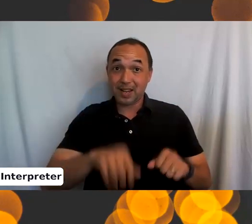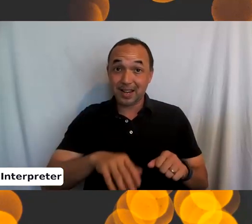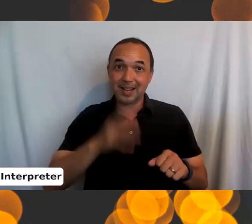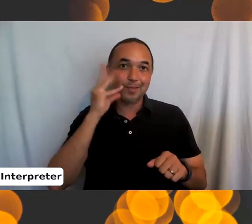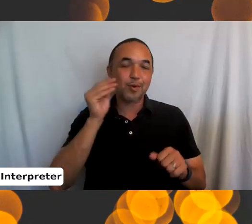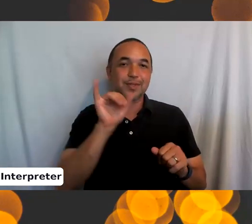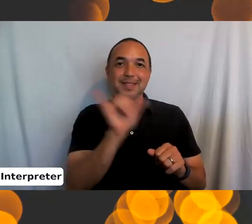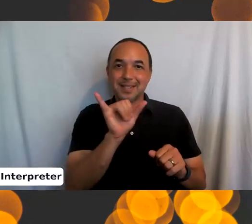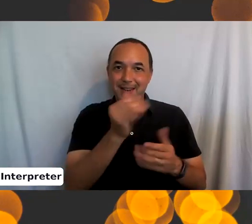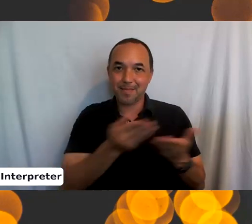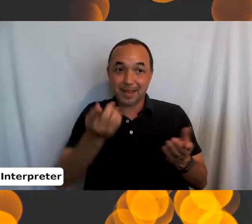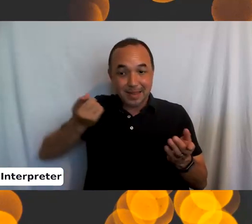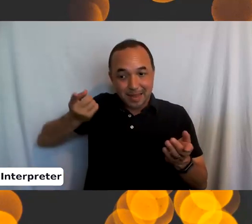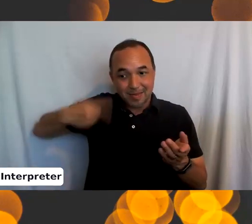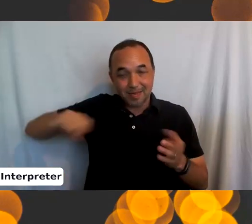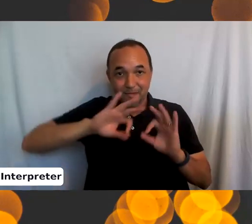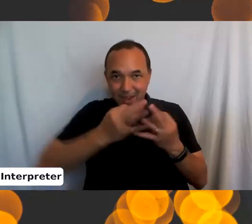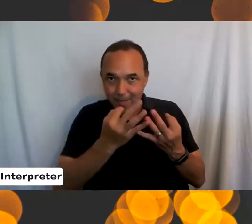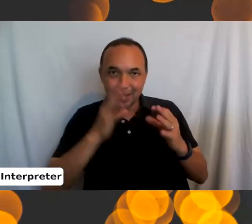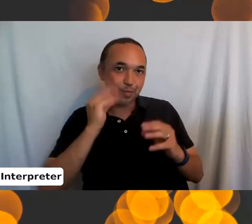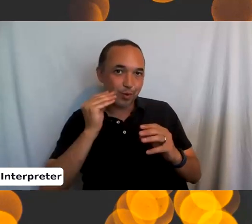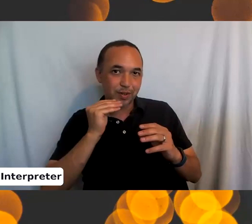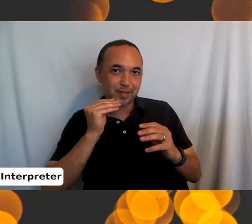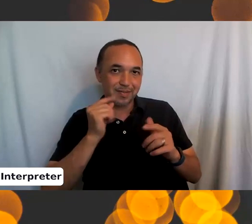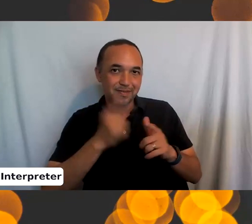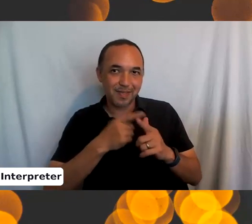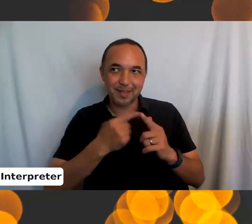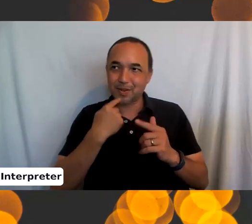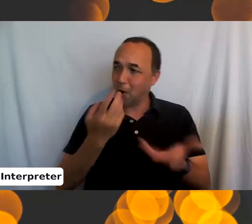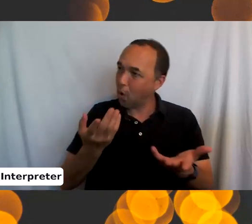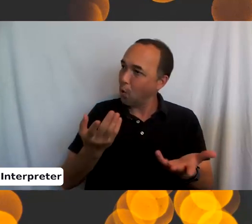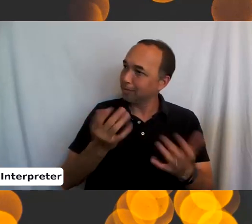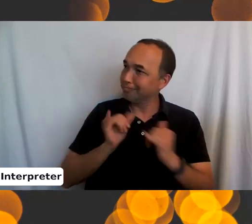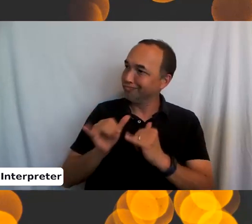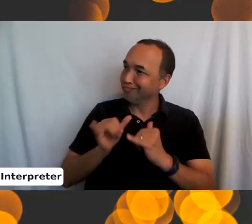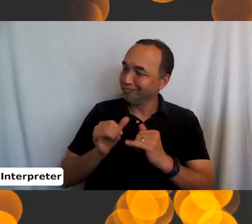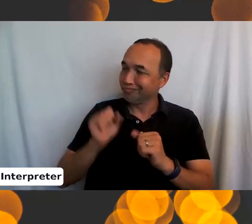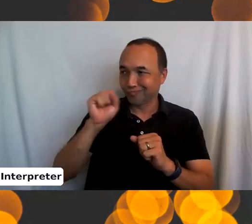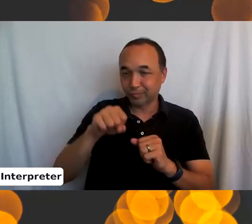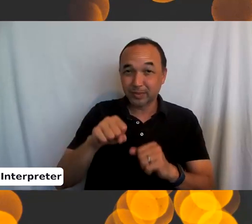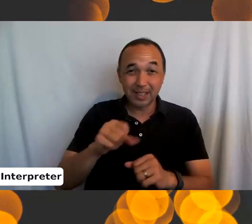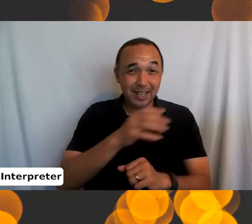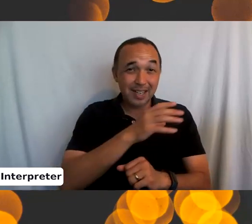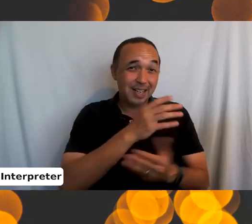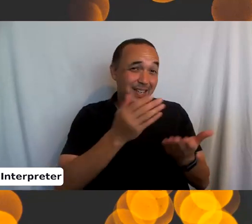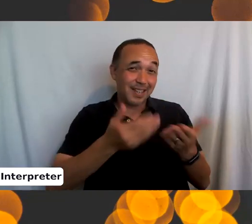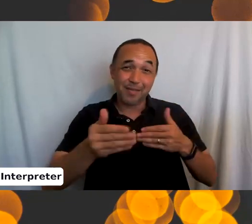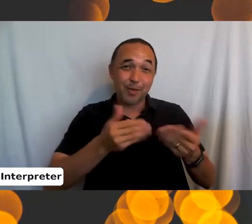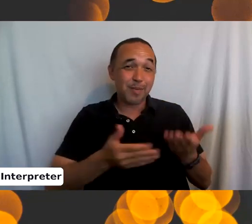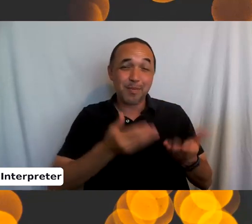them validation for what happened, even if you don't necessarily get answers for them. And don't always expect to get answers right